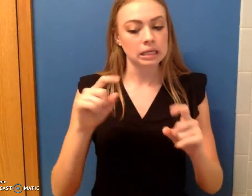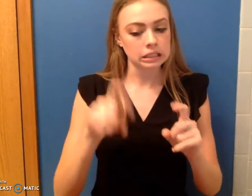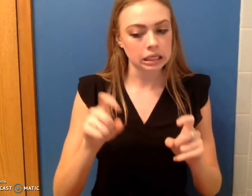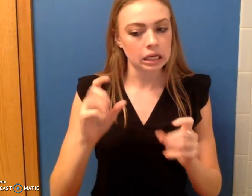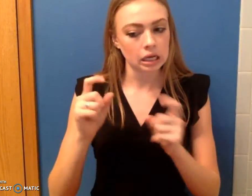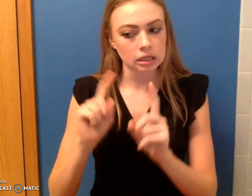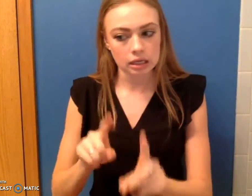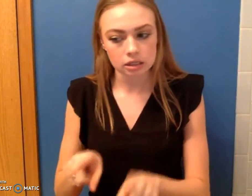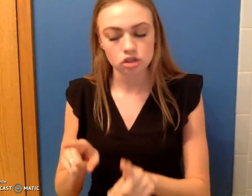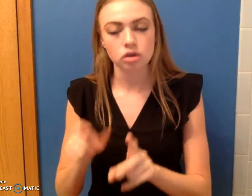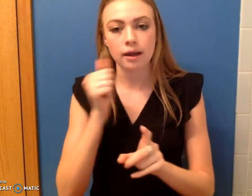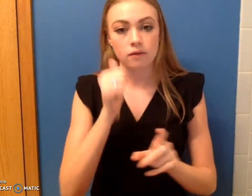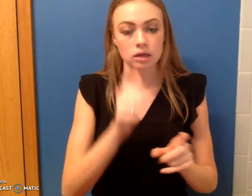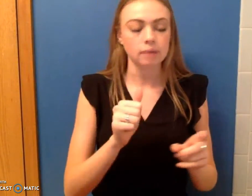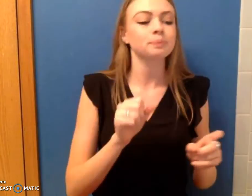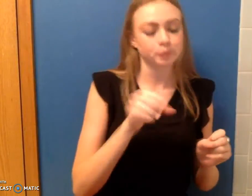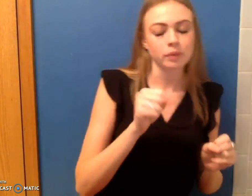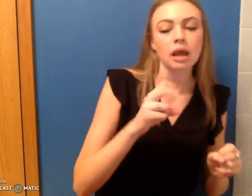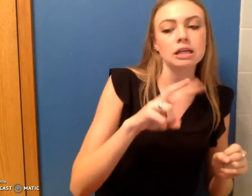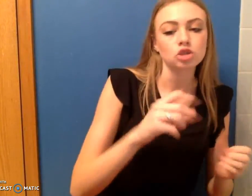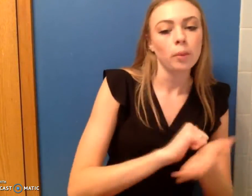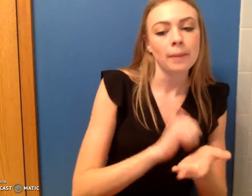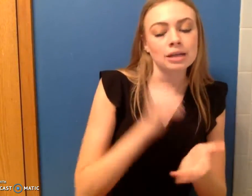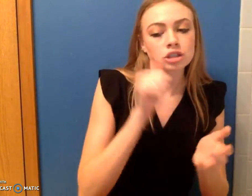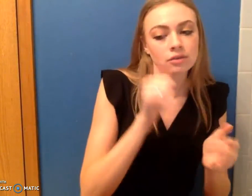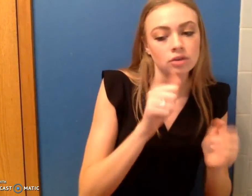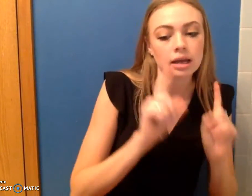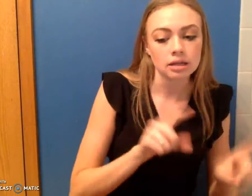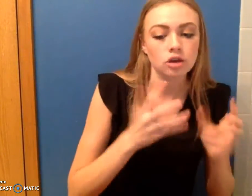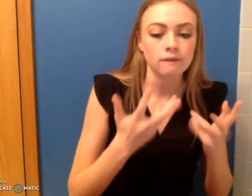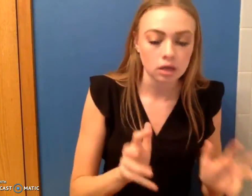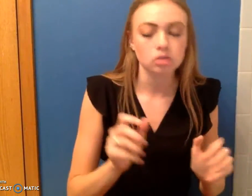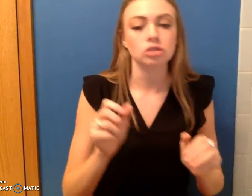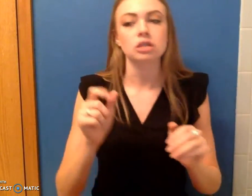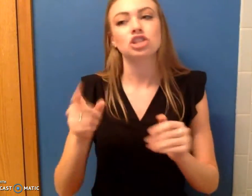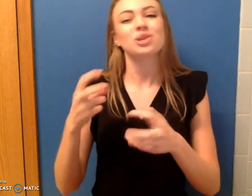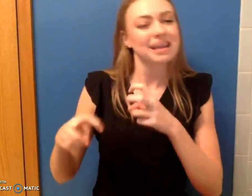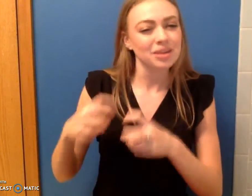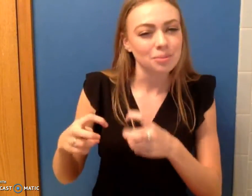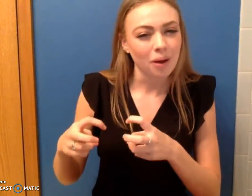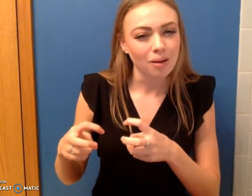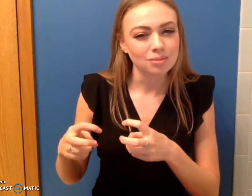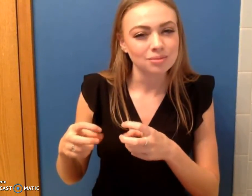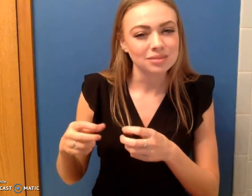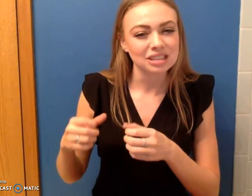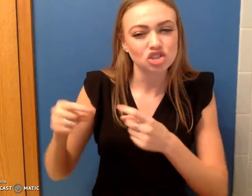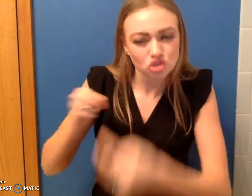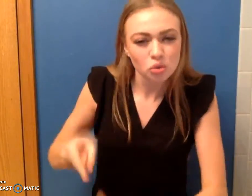about 2 pages in her word problem book. And I got this book mainly because she was having a little bit of problems with word